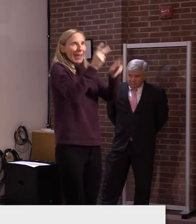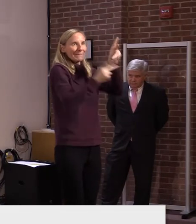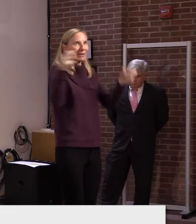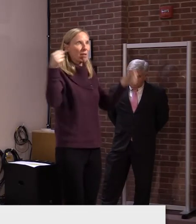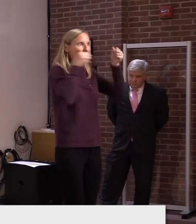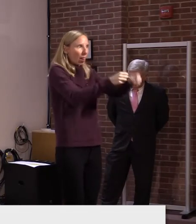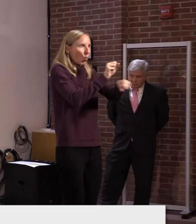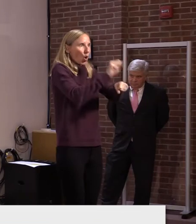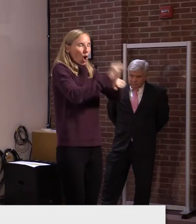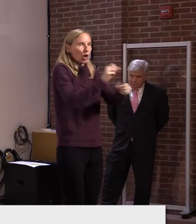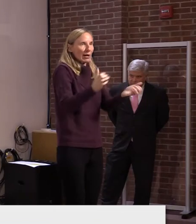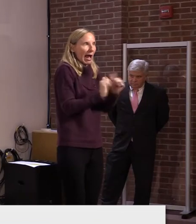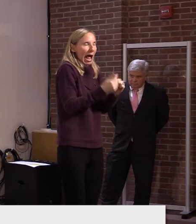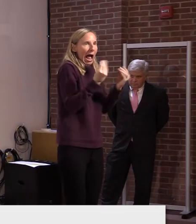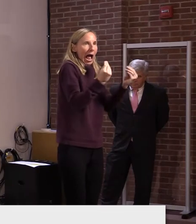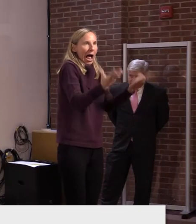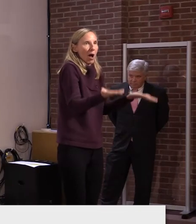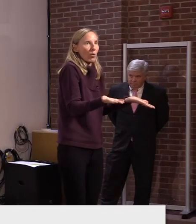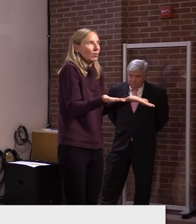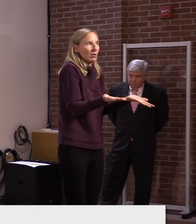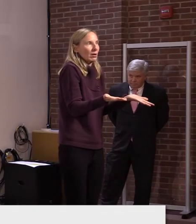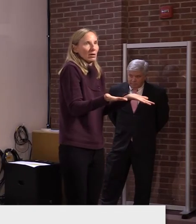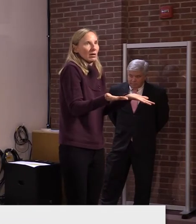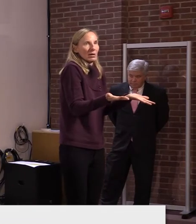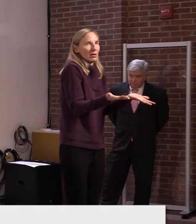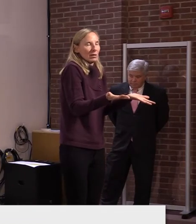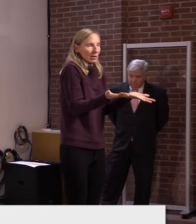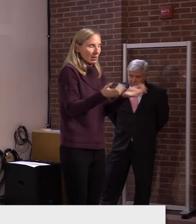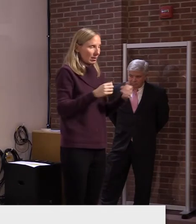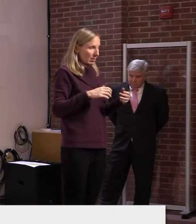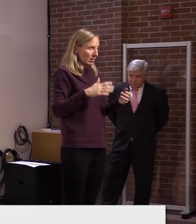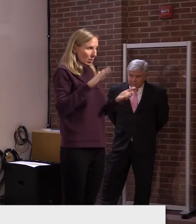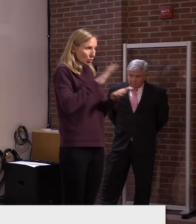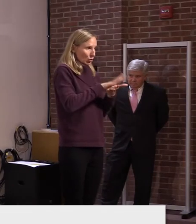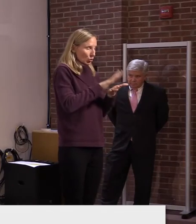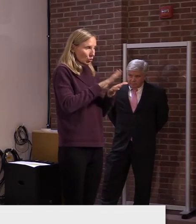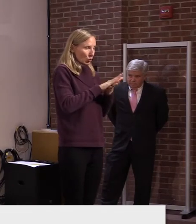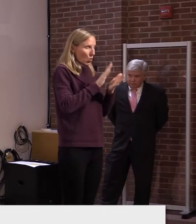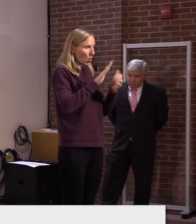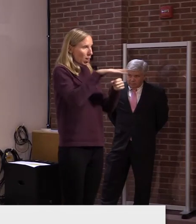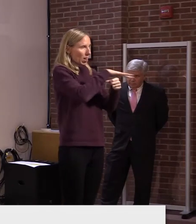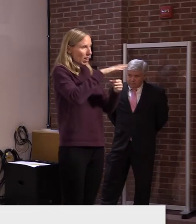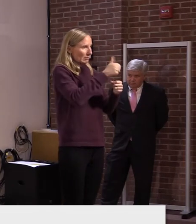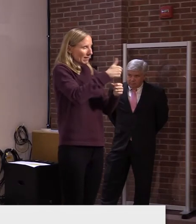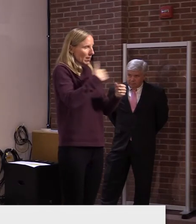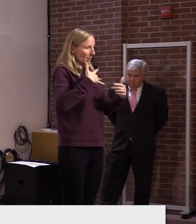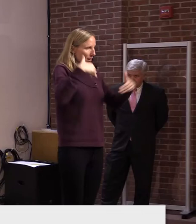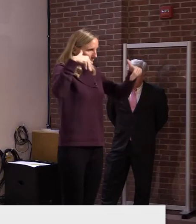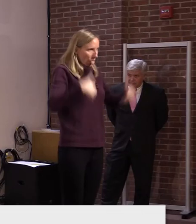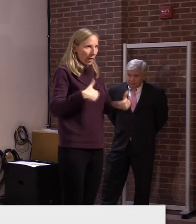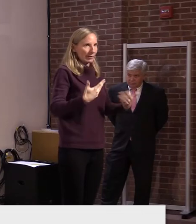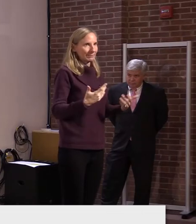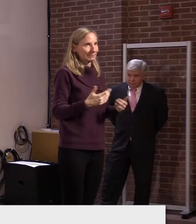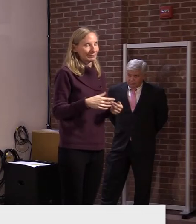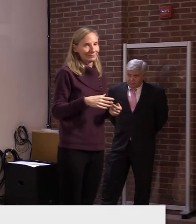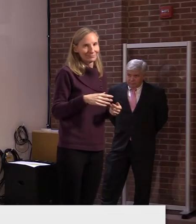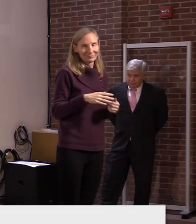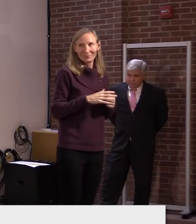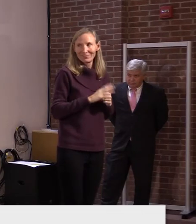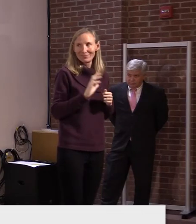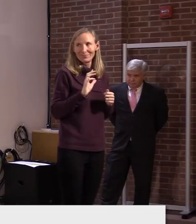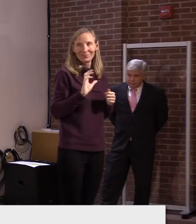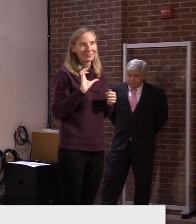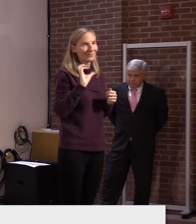that you think these school districts are going to be able to try to fill? Yeah, again, Mike, I'm going